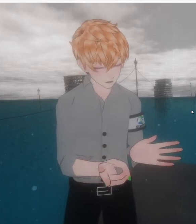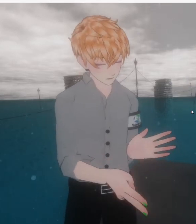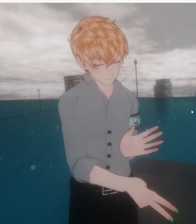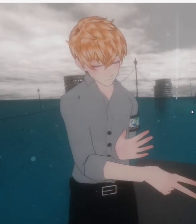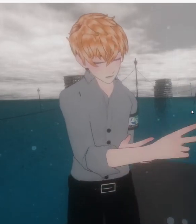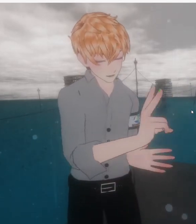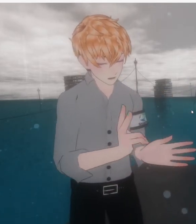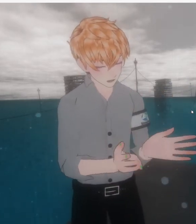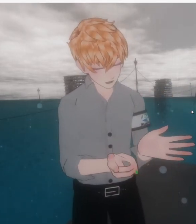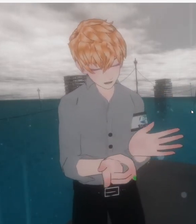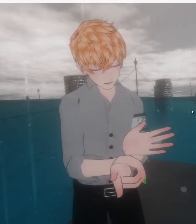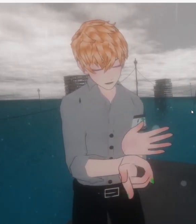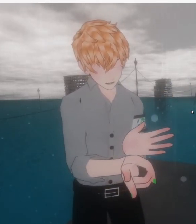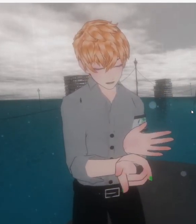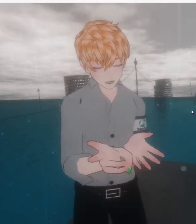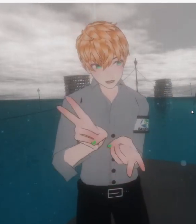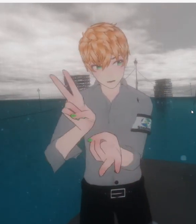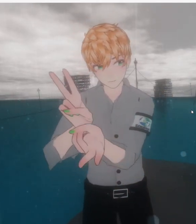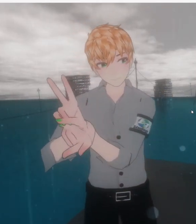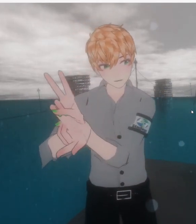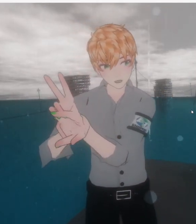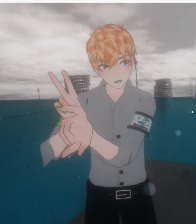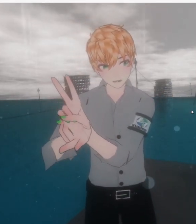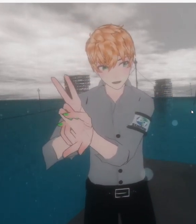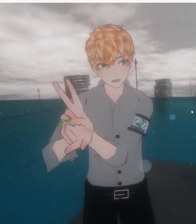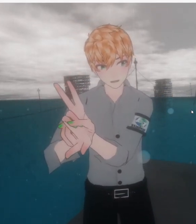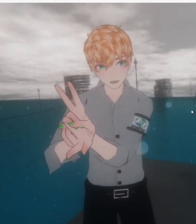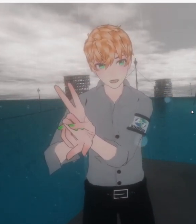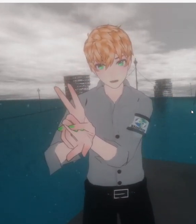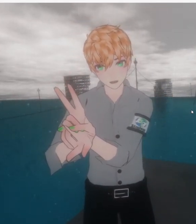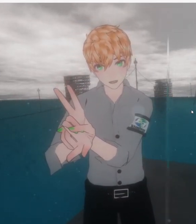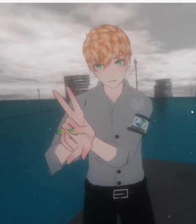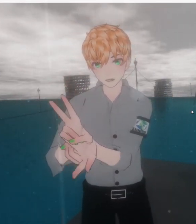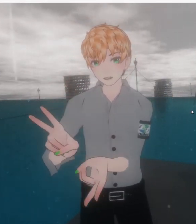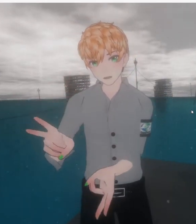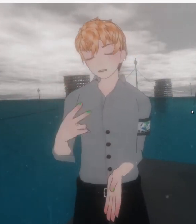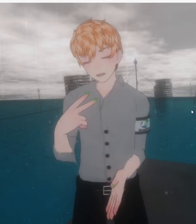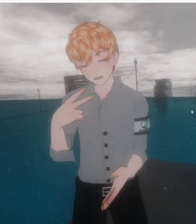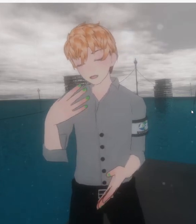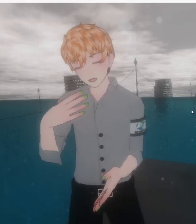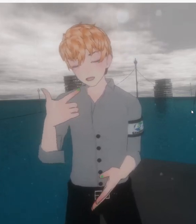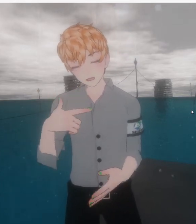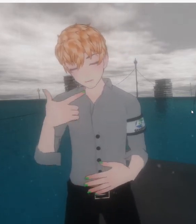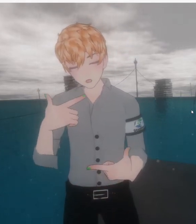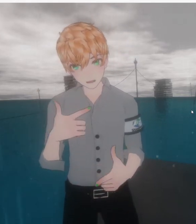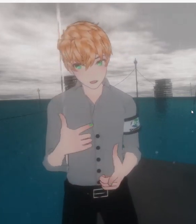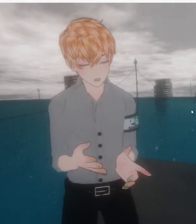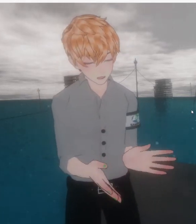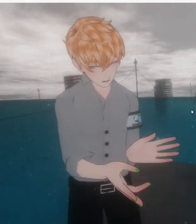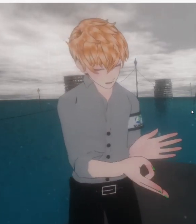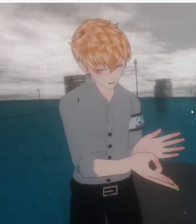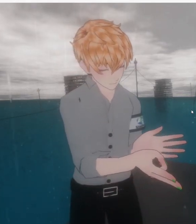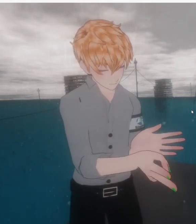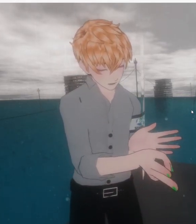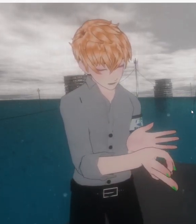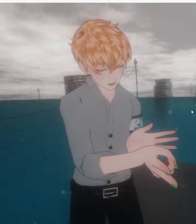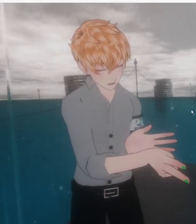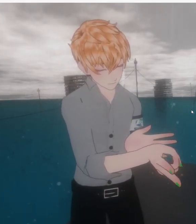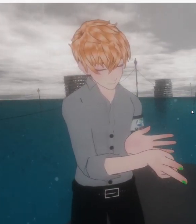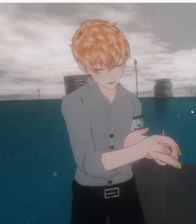And so I sign it again, and it's like, this sign, right? Yeah? It's like, yeah, lol, laughing. It's like, do it